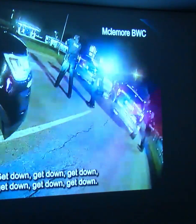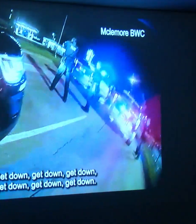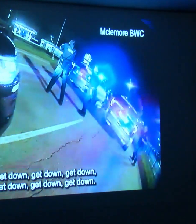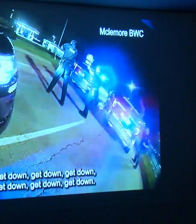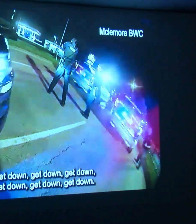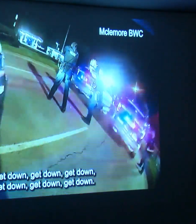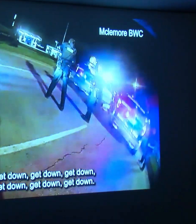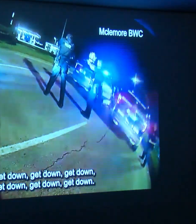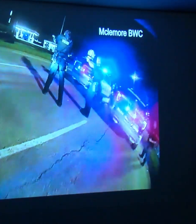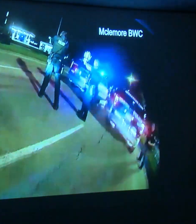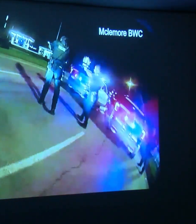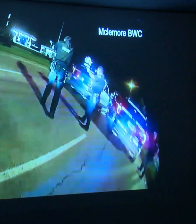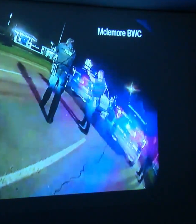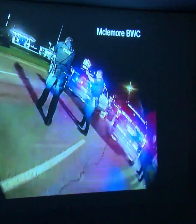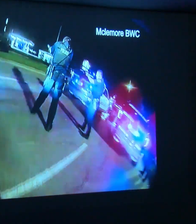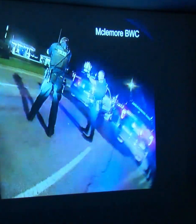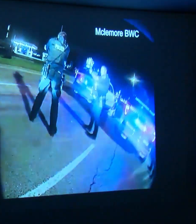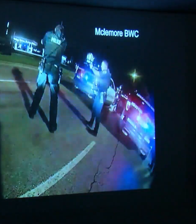Get down.